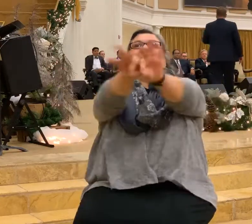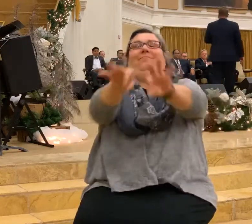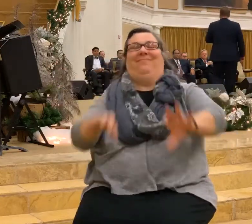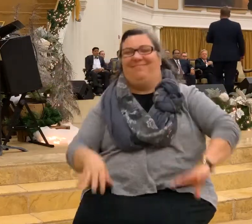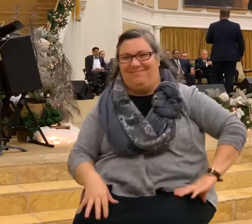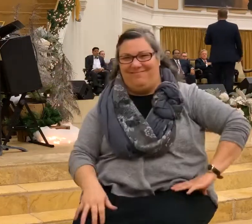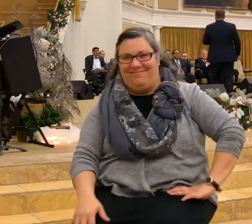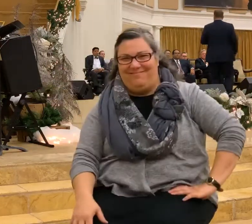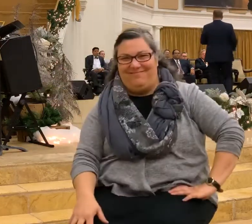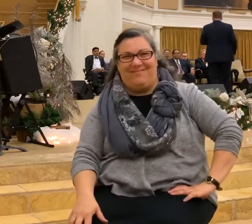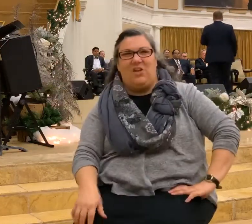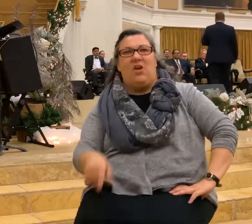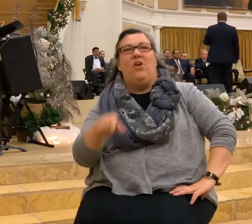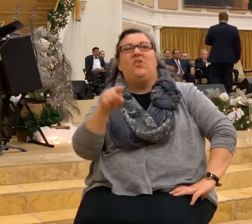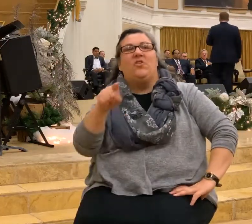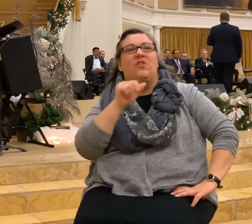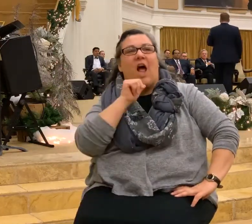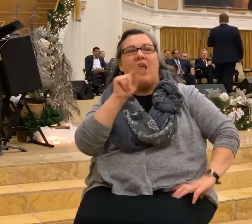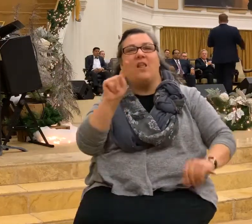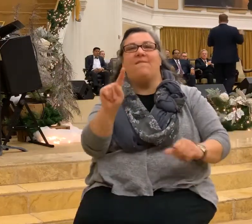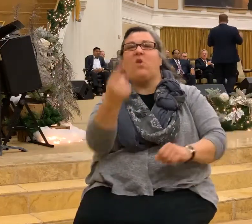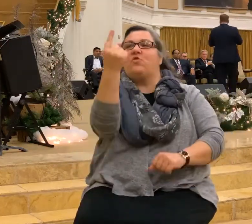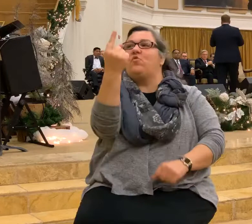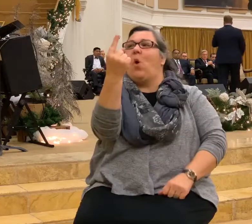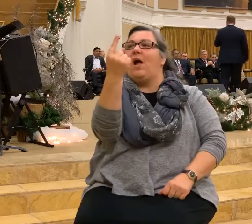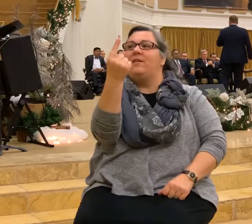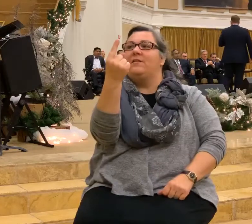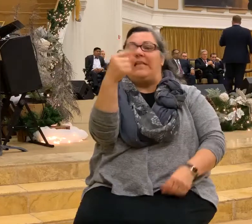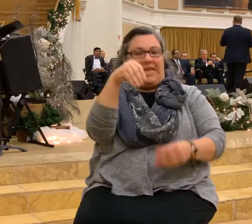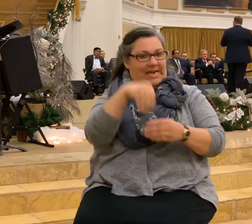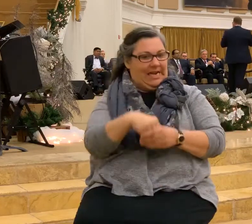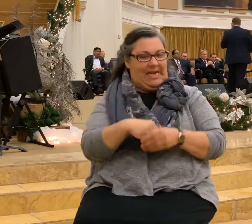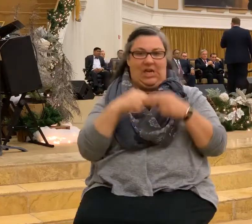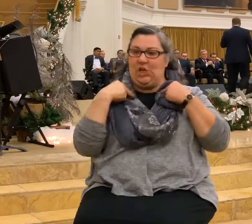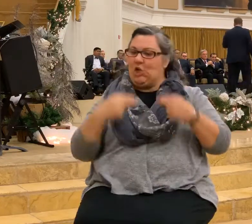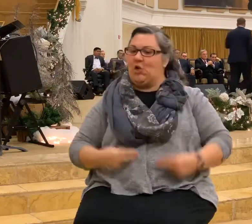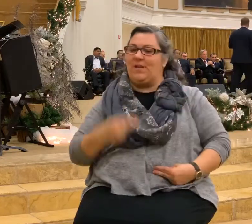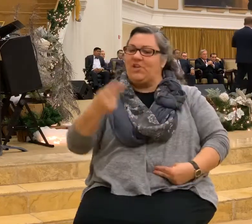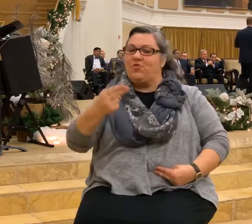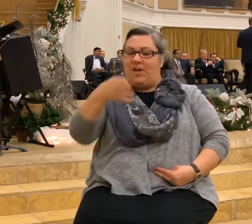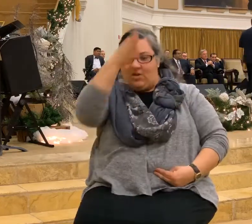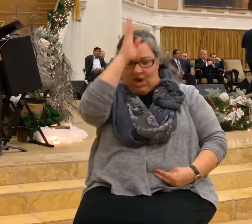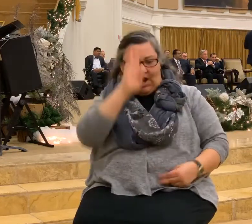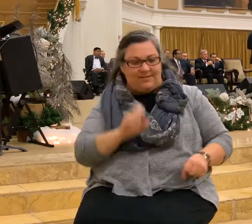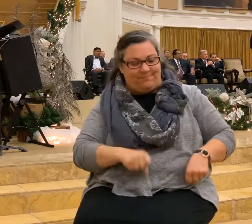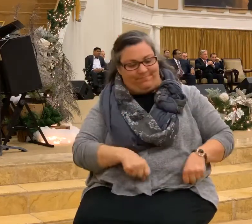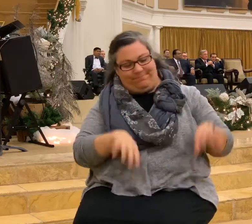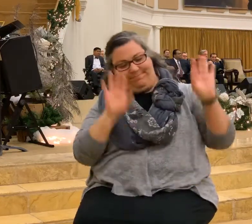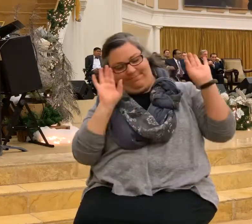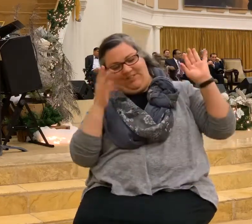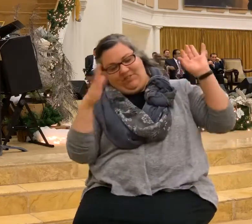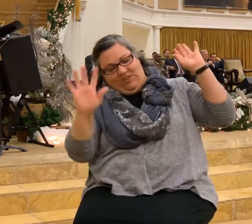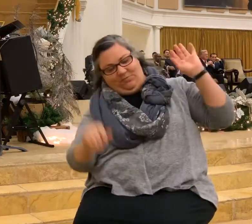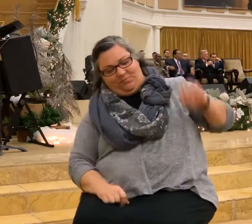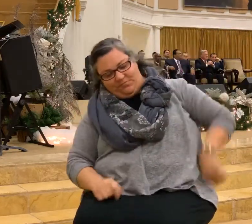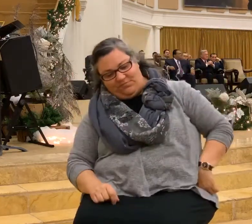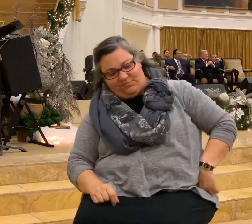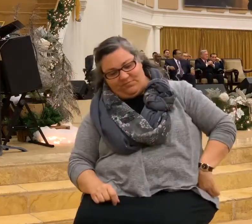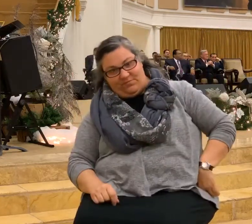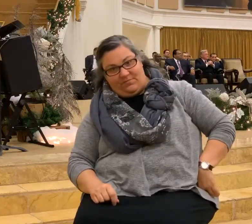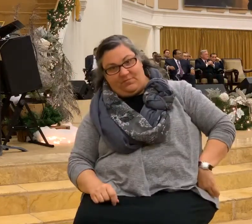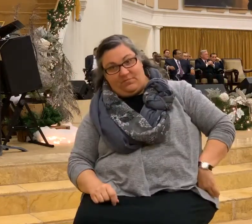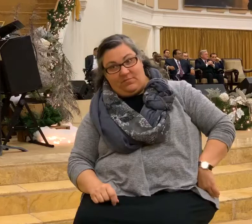You are not going to be the first one out of human history that God gave up on. You ain't that